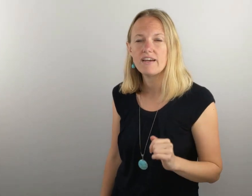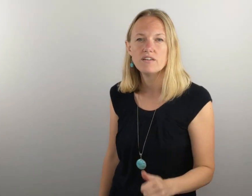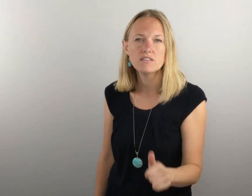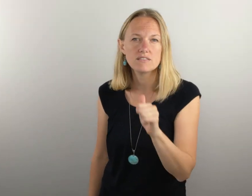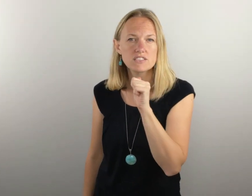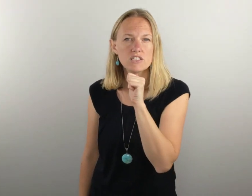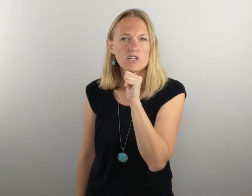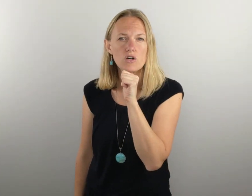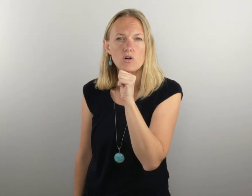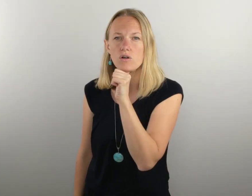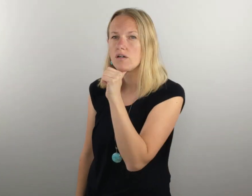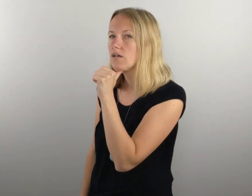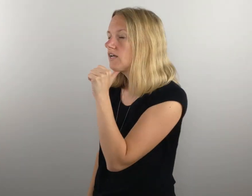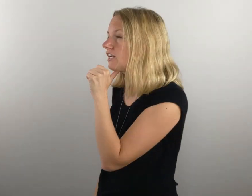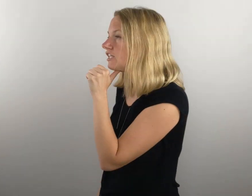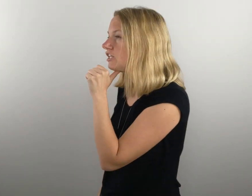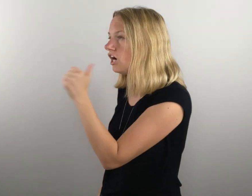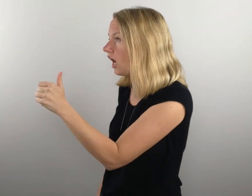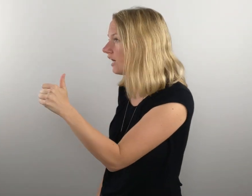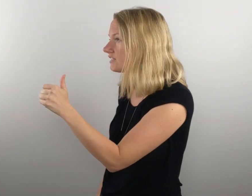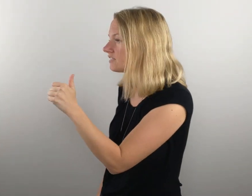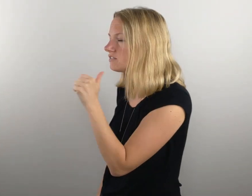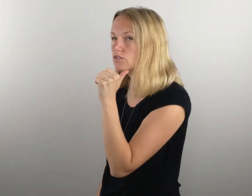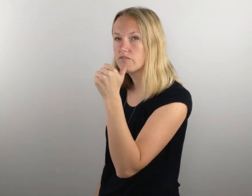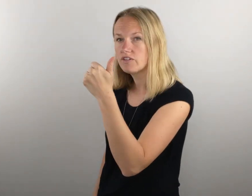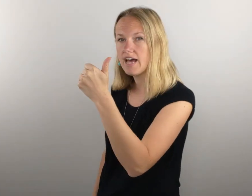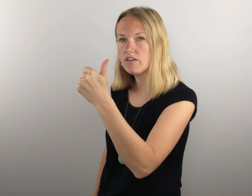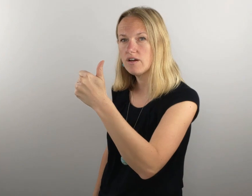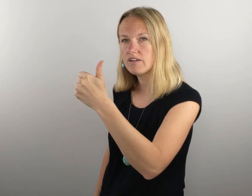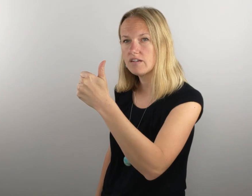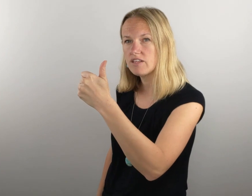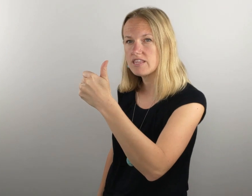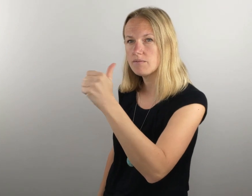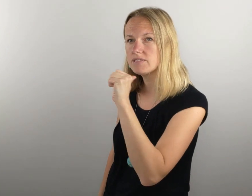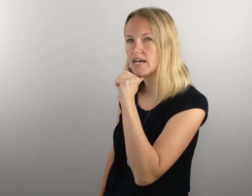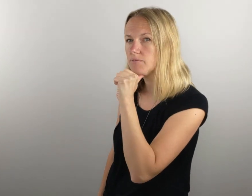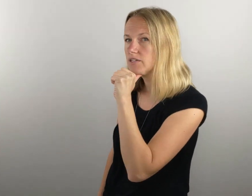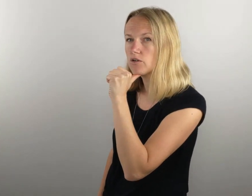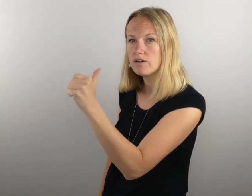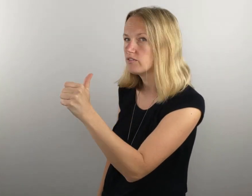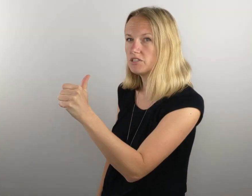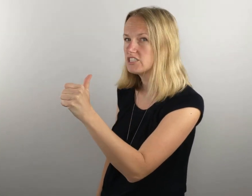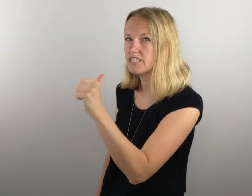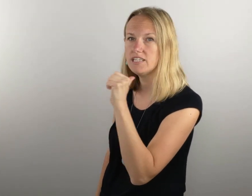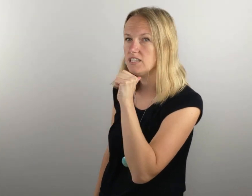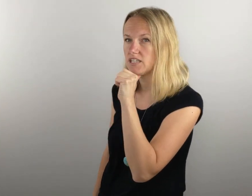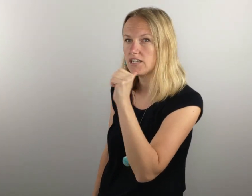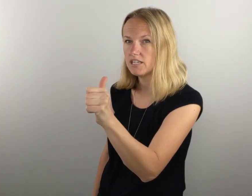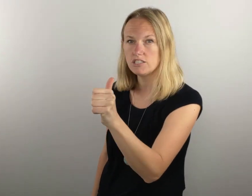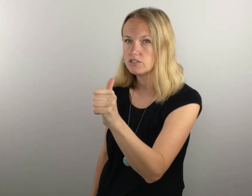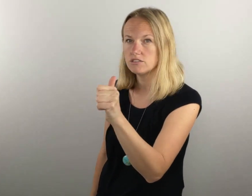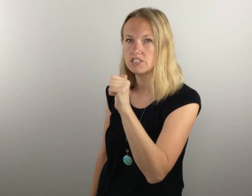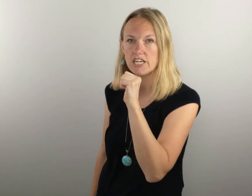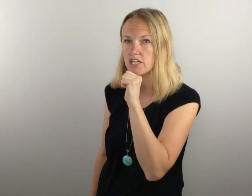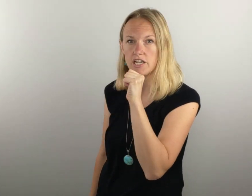out. I'm just gonna go not. So for that you have kind of a thumbs up and you go out from your chin and shake your head